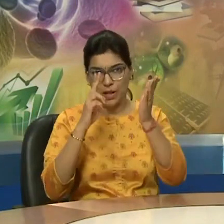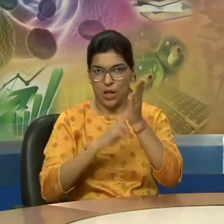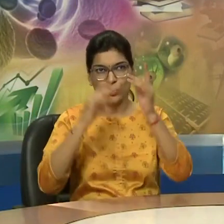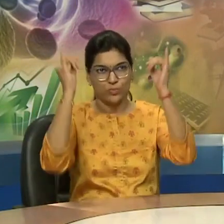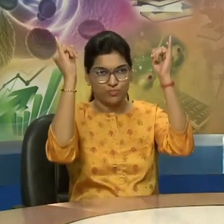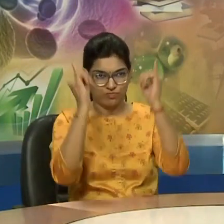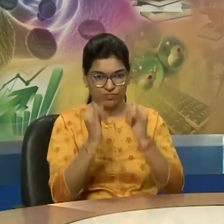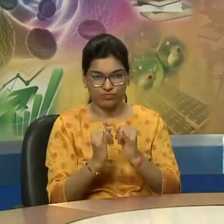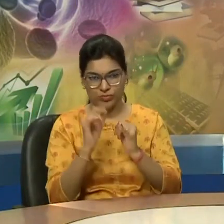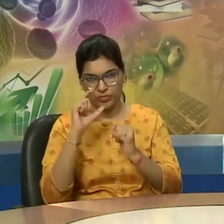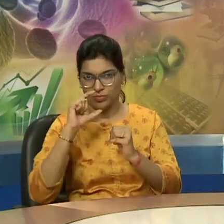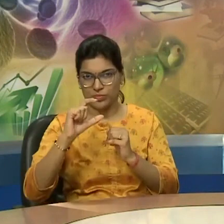High School